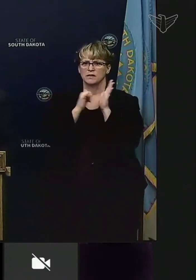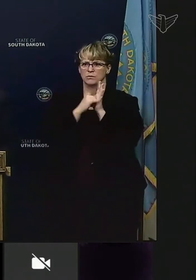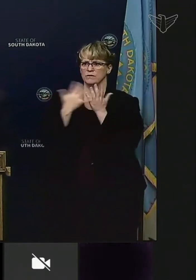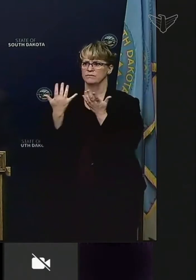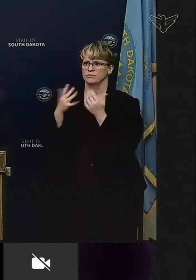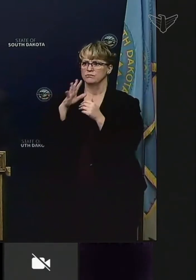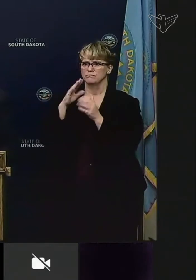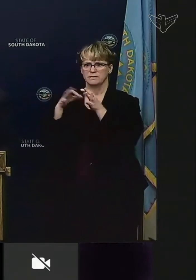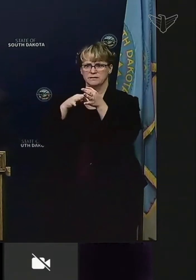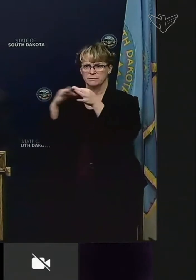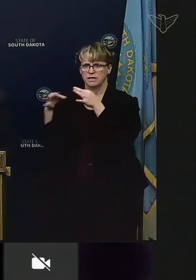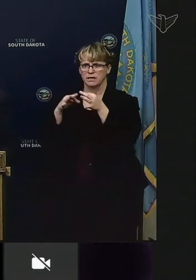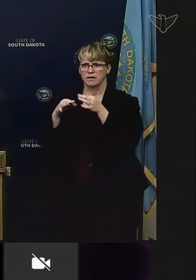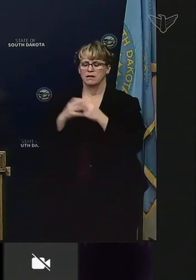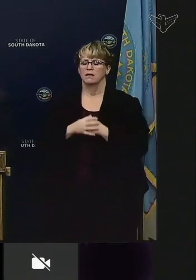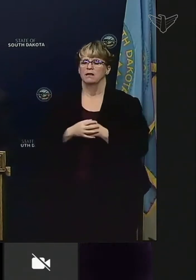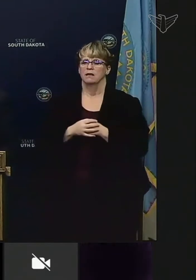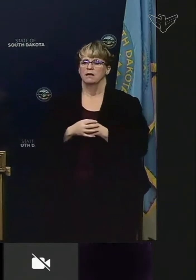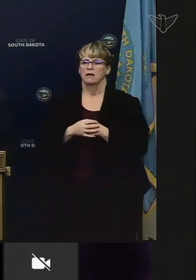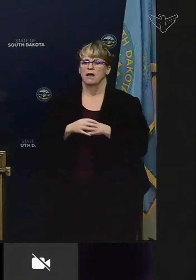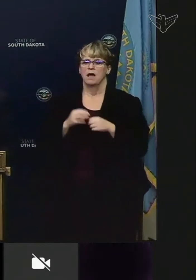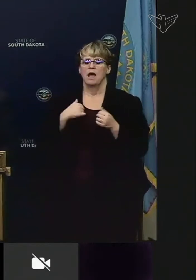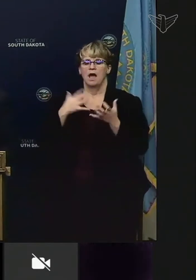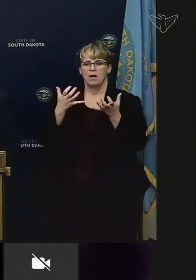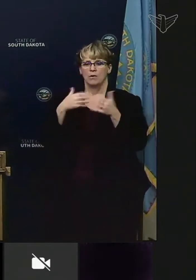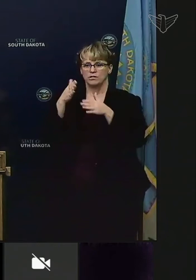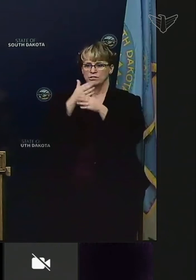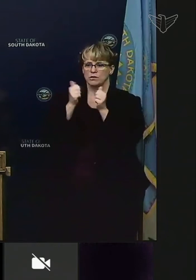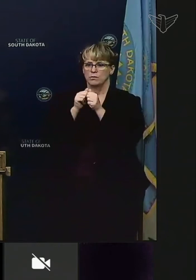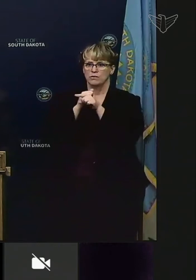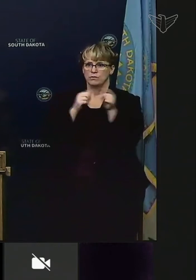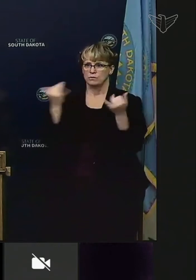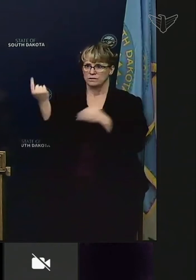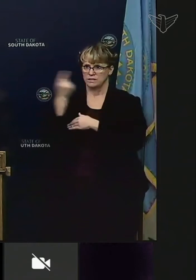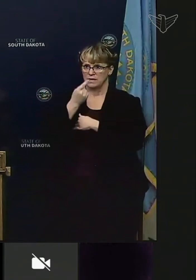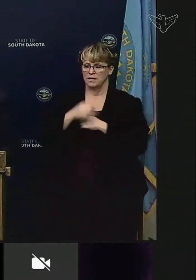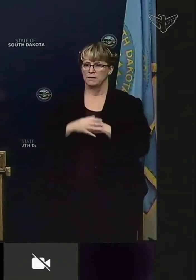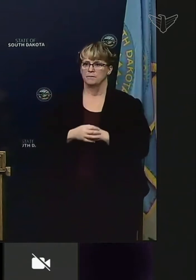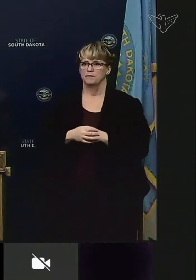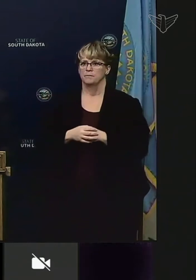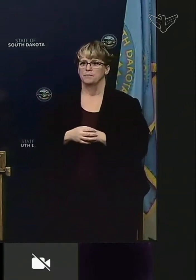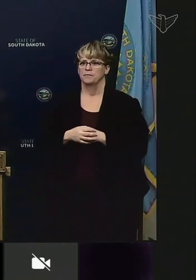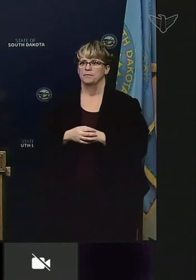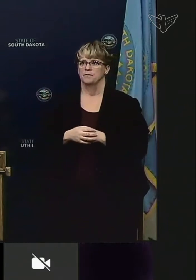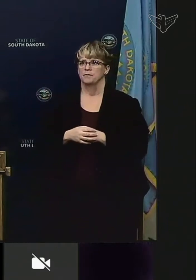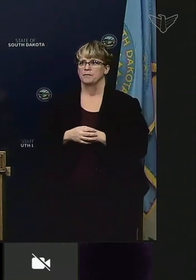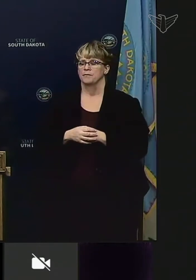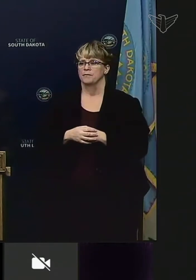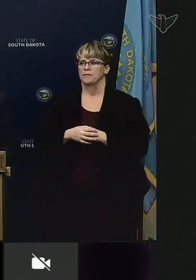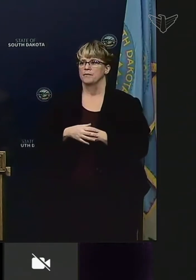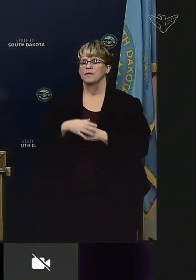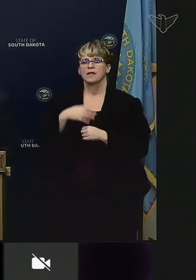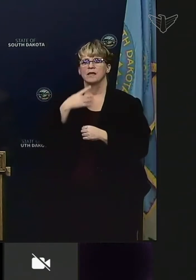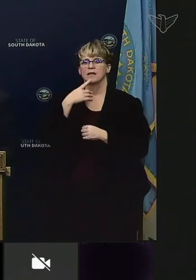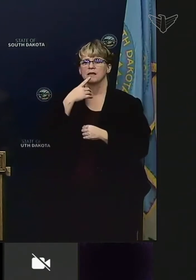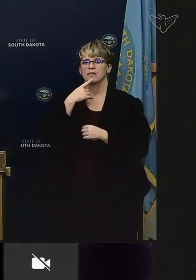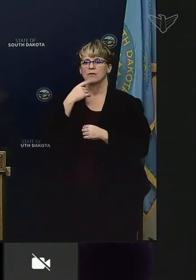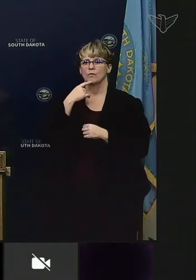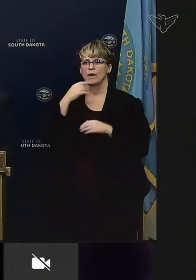I do want to walk through what we have for you today. So in the red peak that we were